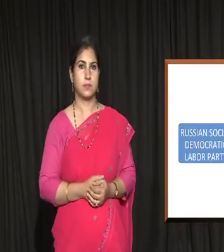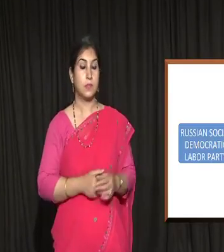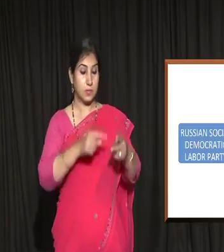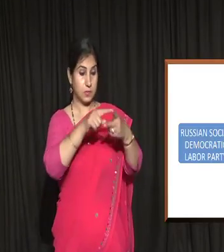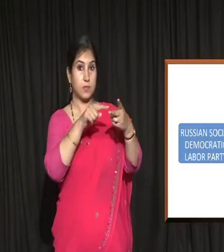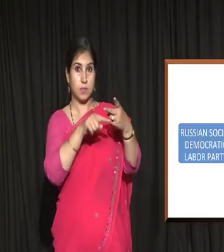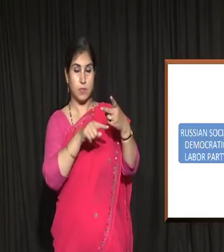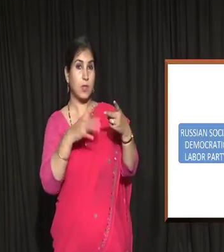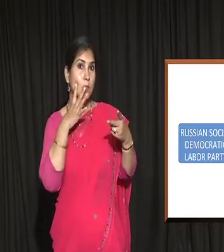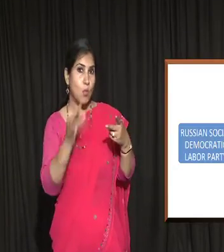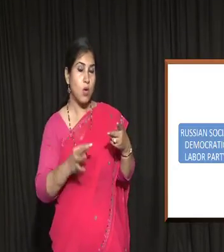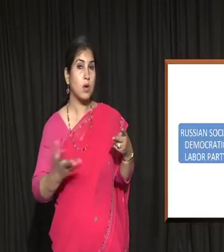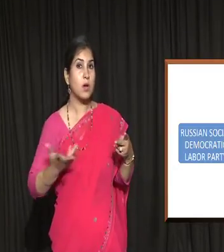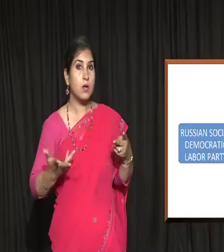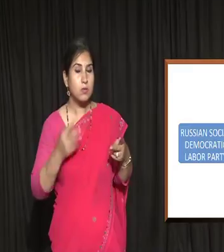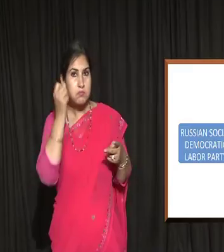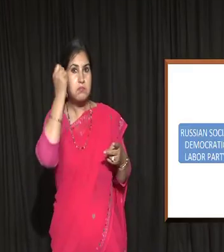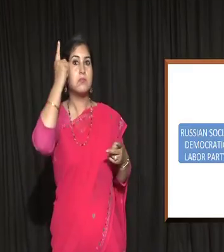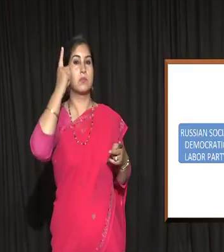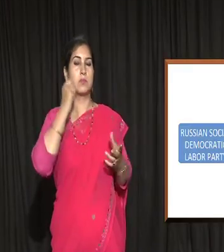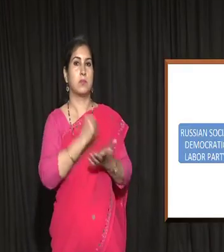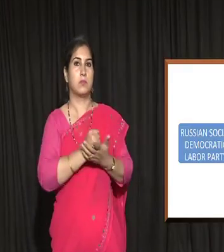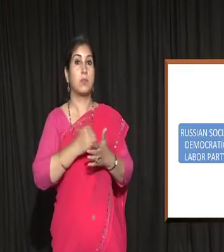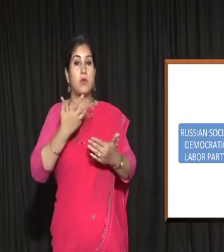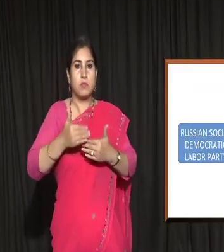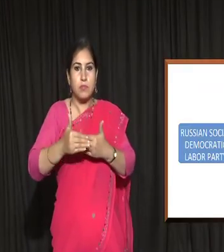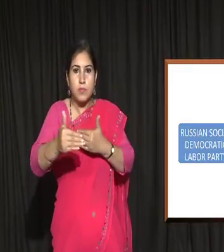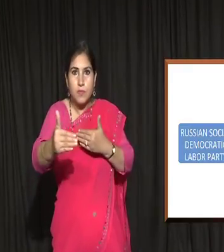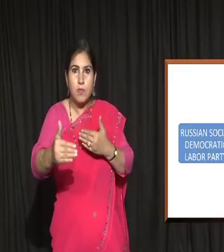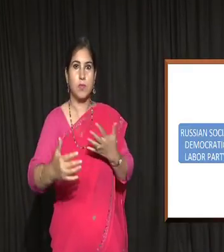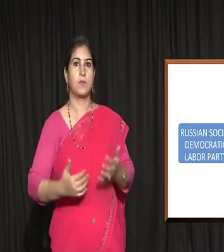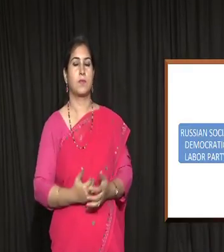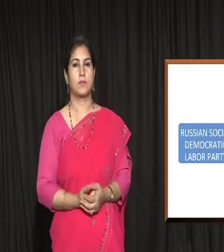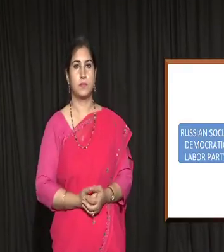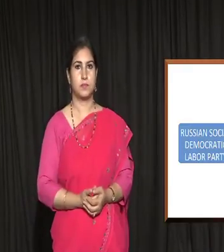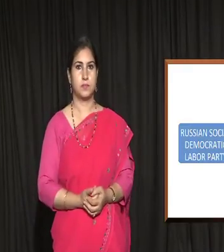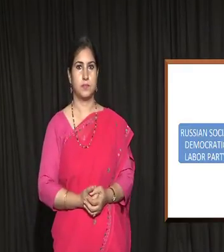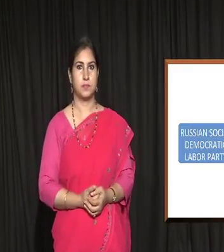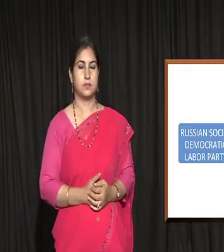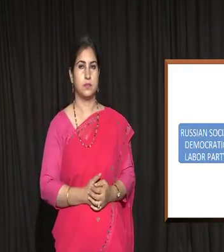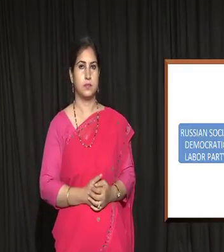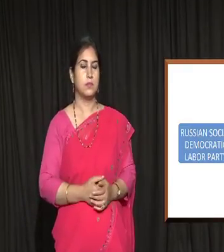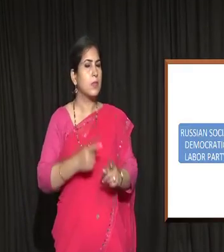These two terms are important to understand before we move on. In the year